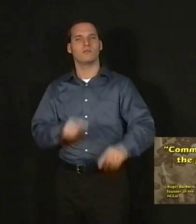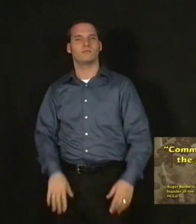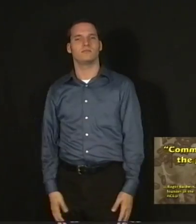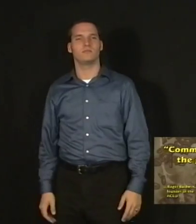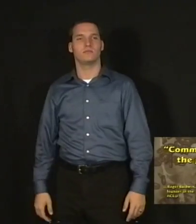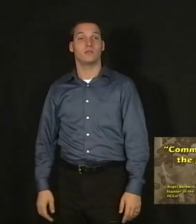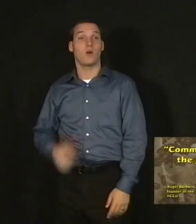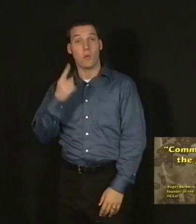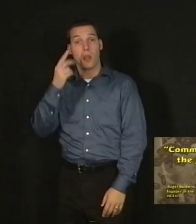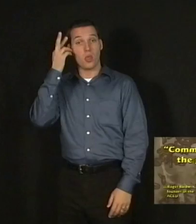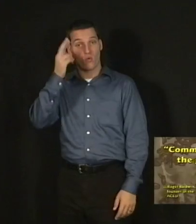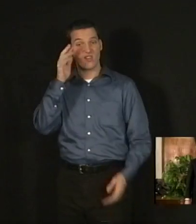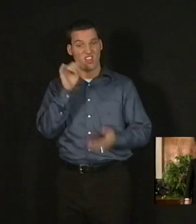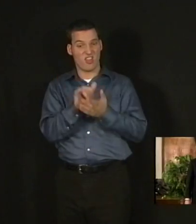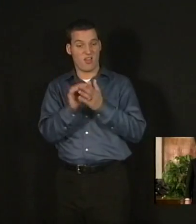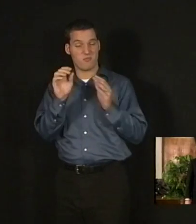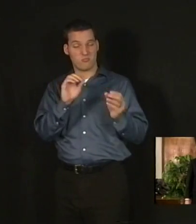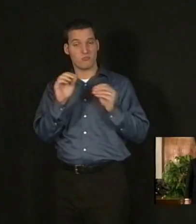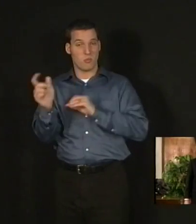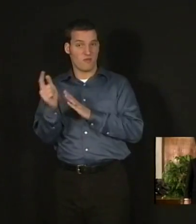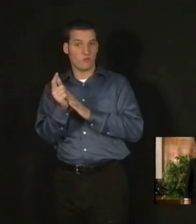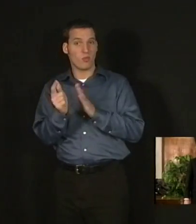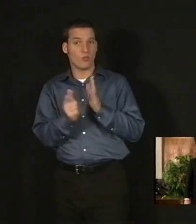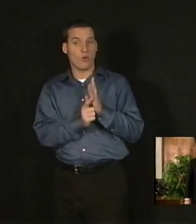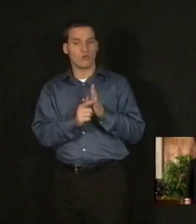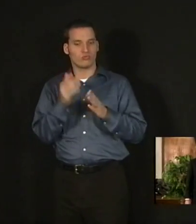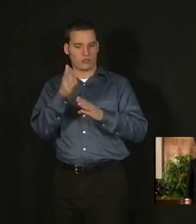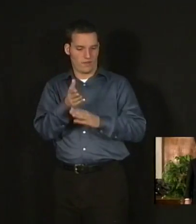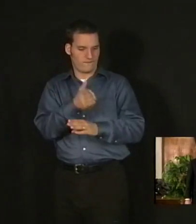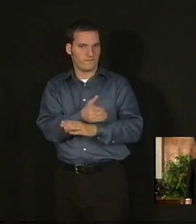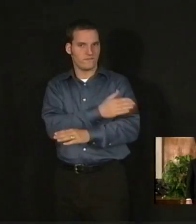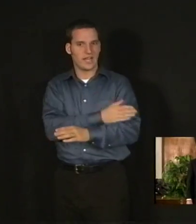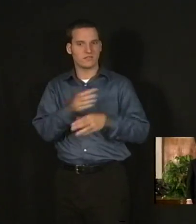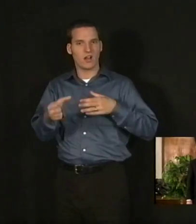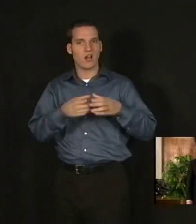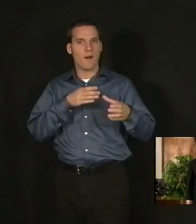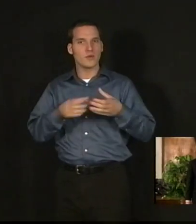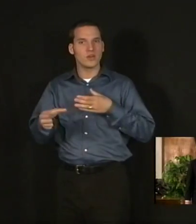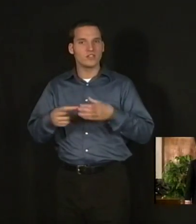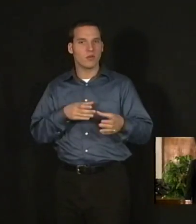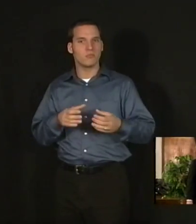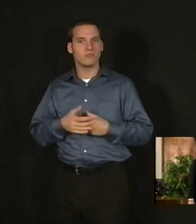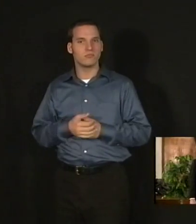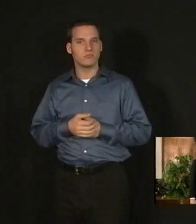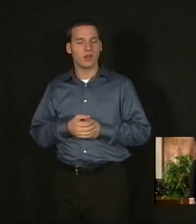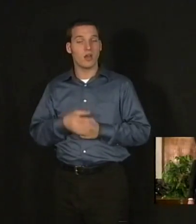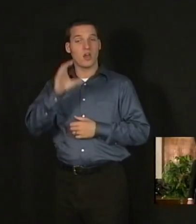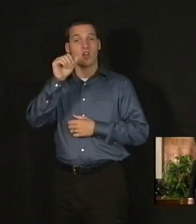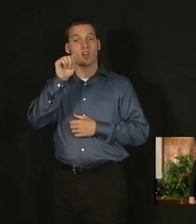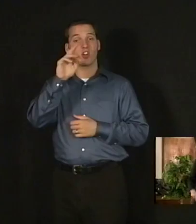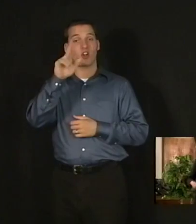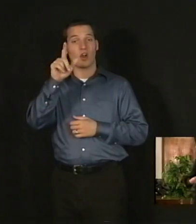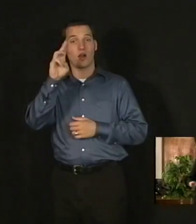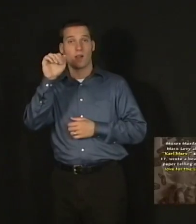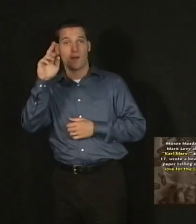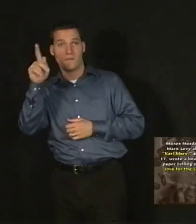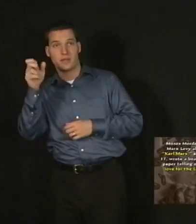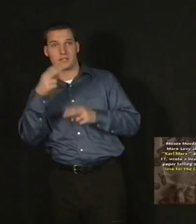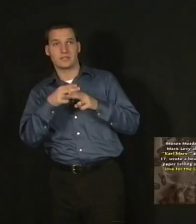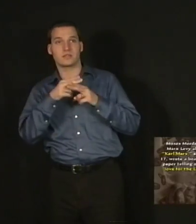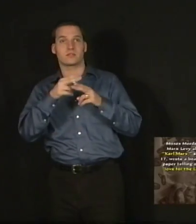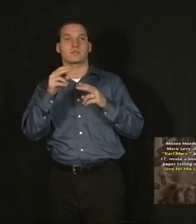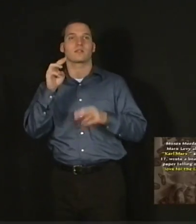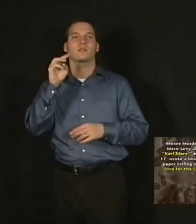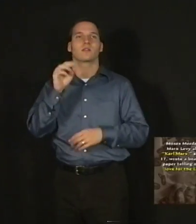of the founding of the ACLU. One of the purposes of that lawyers' movement was to advance the cause of communism. Karl Marx, whose real name